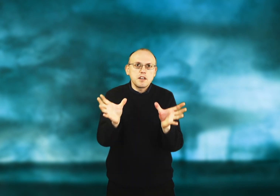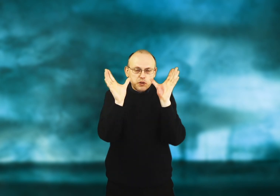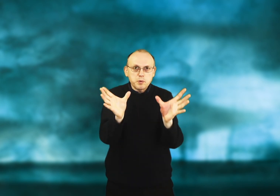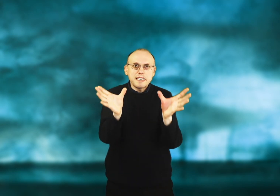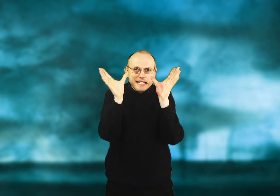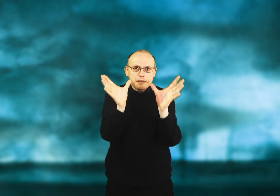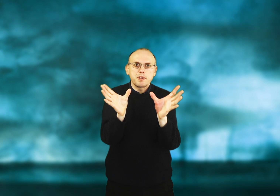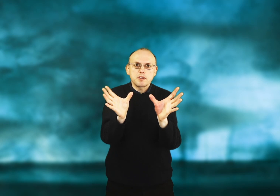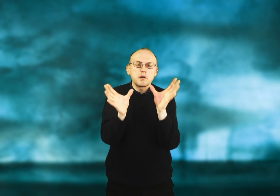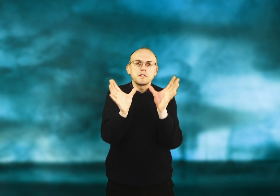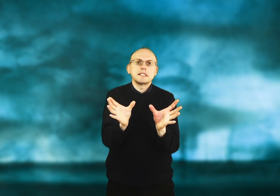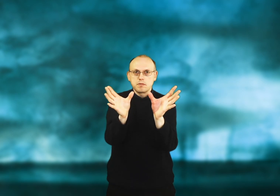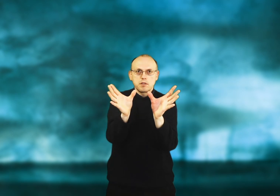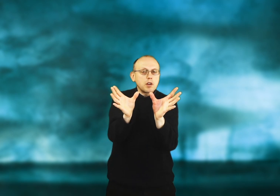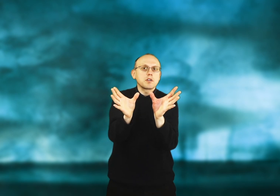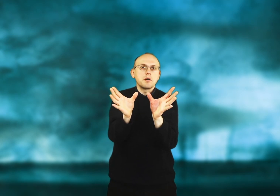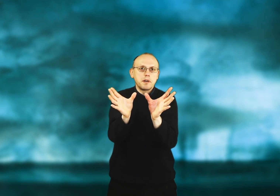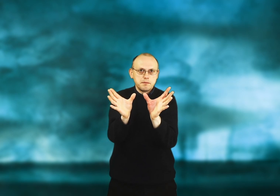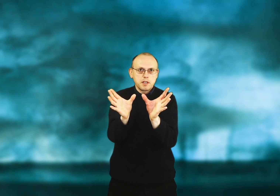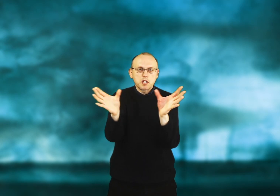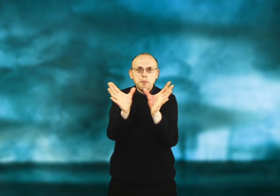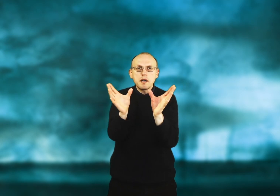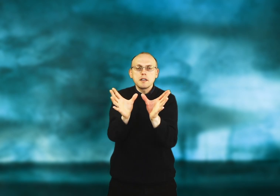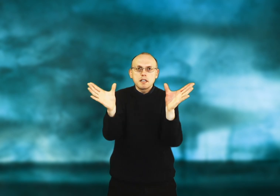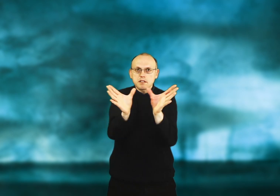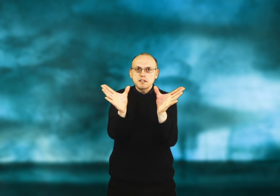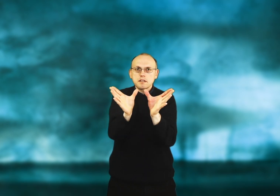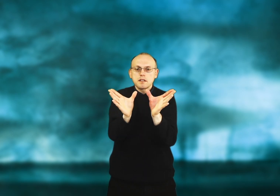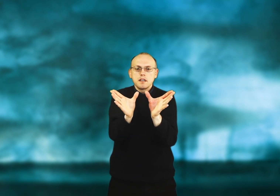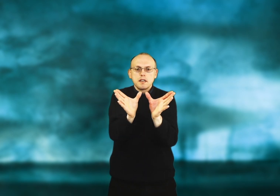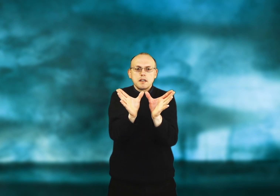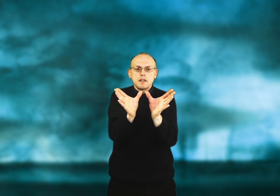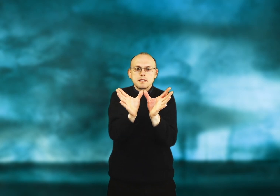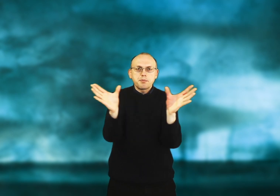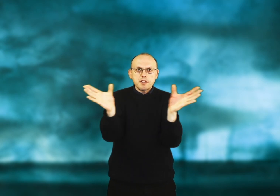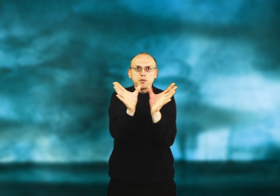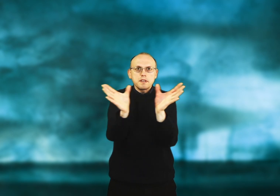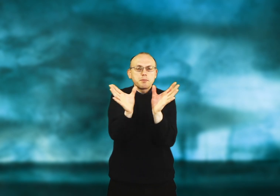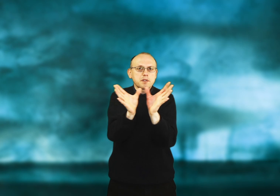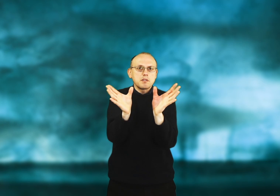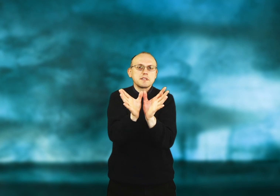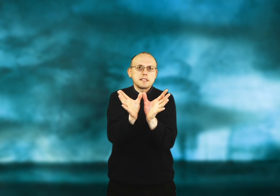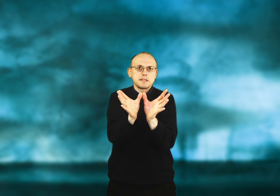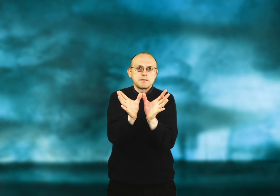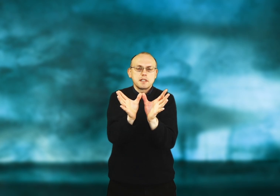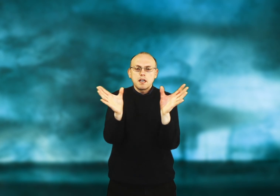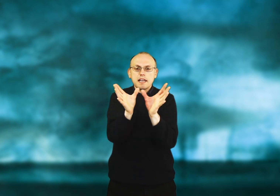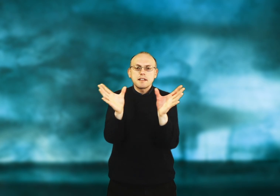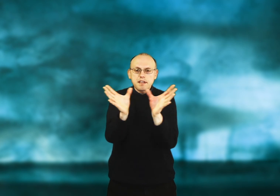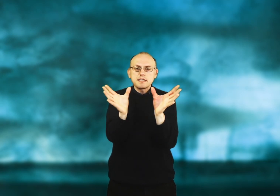2 independent clauses, not a comma. A comma does not separate 2 independent clauses, unless these